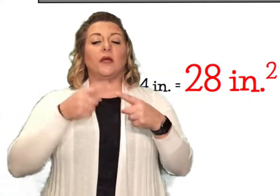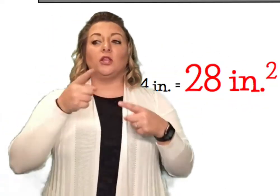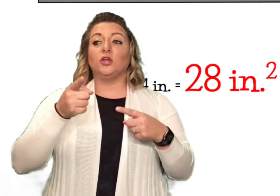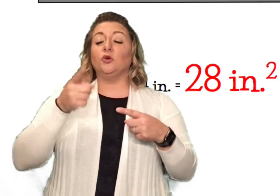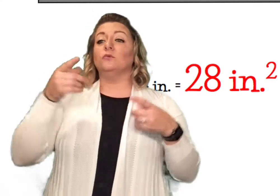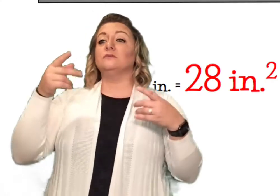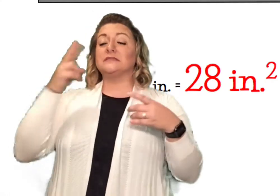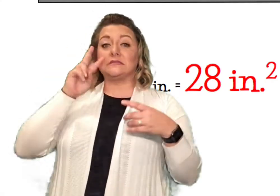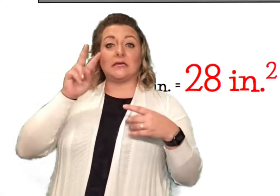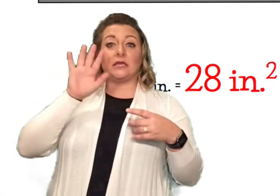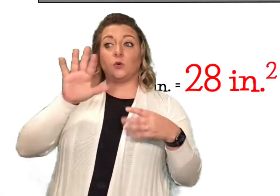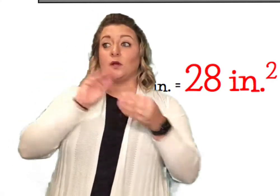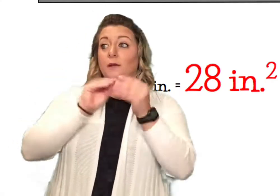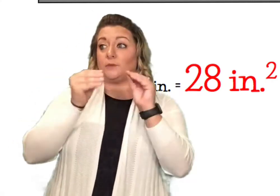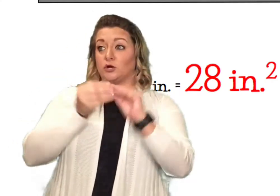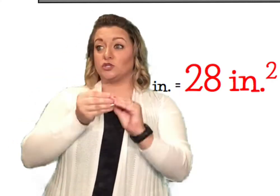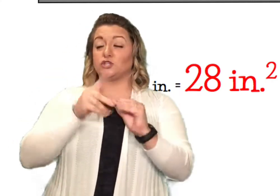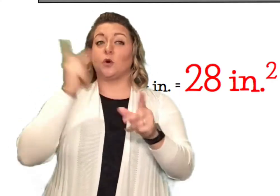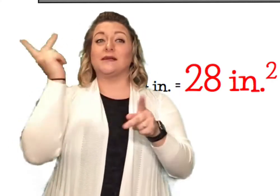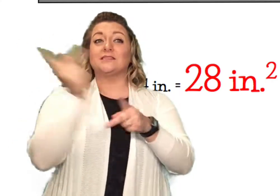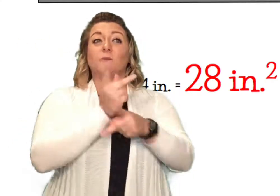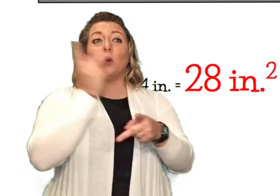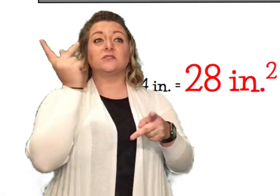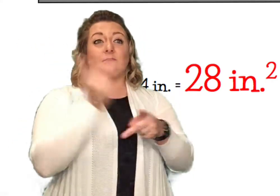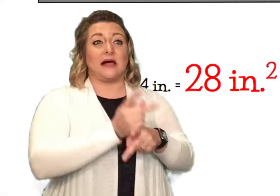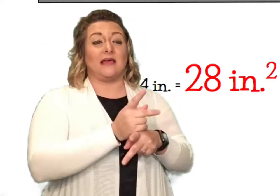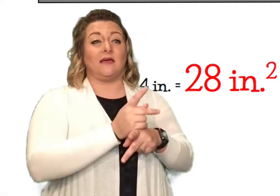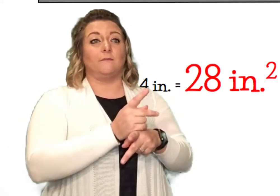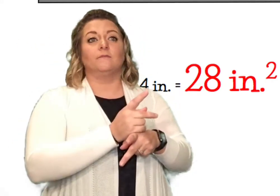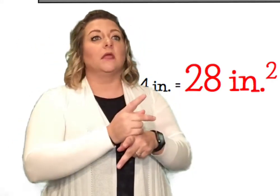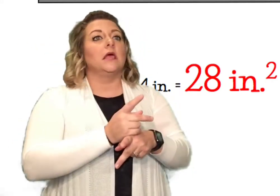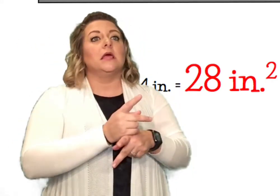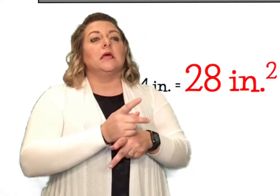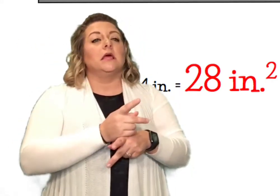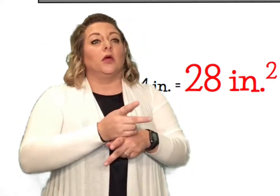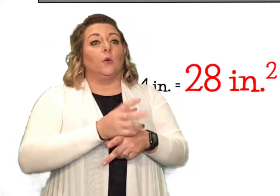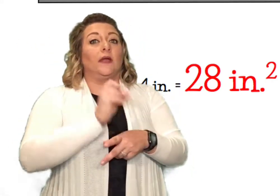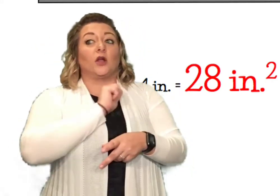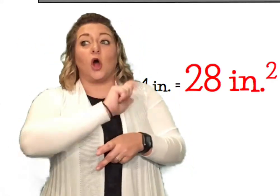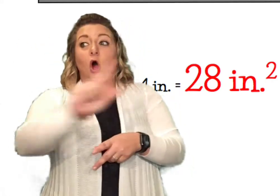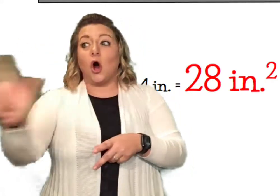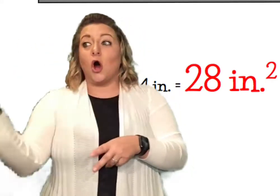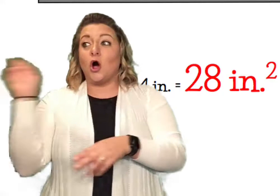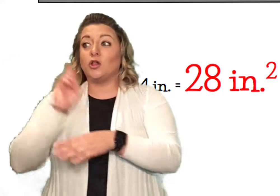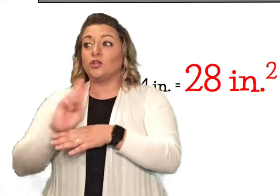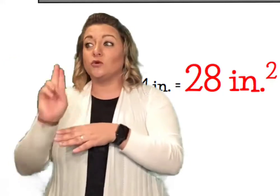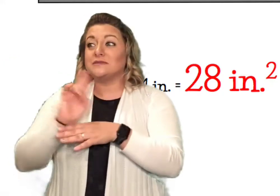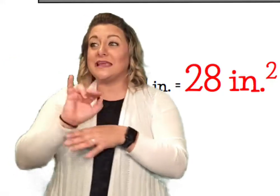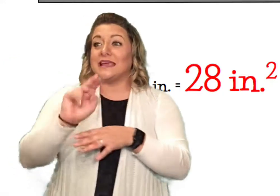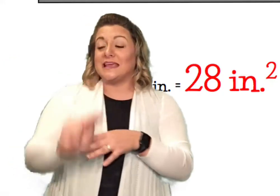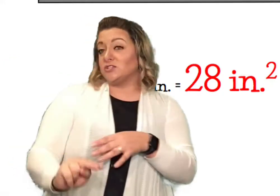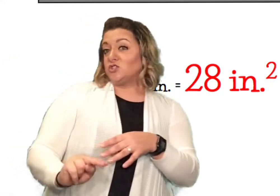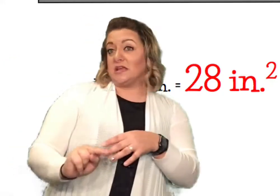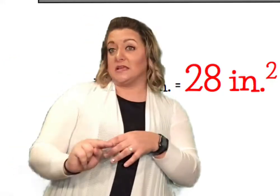when you see your numbers, you're going to multiply them. We are all using